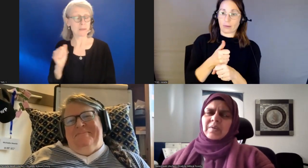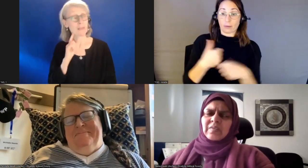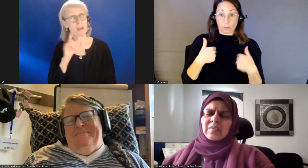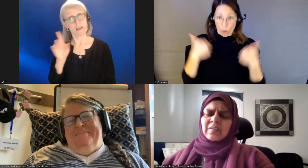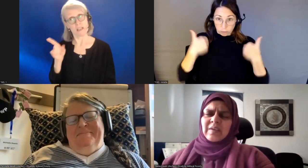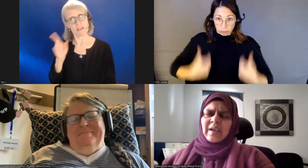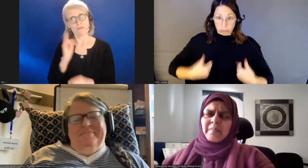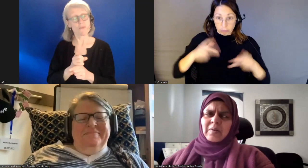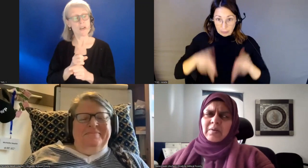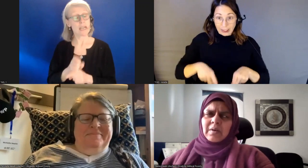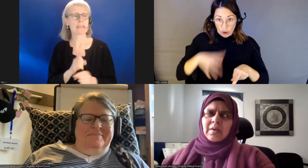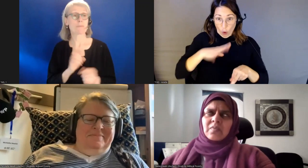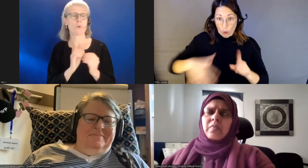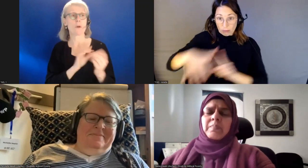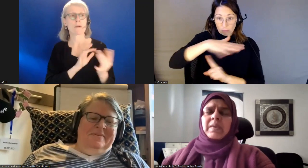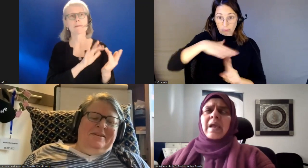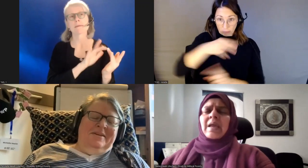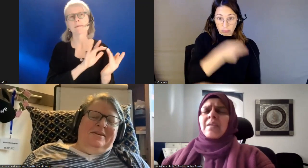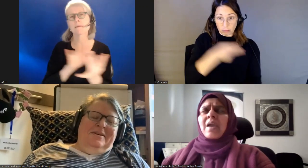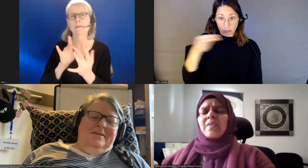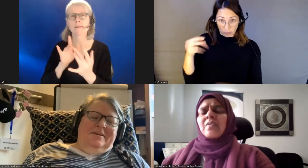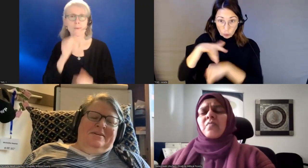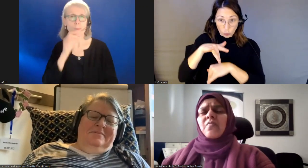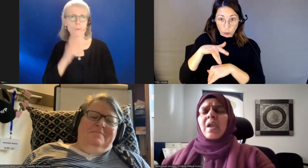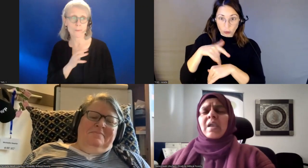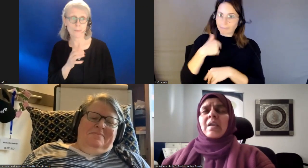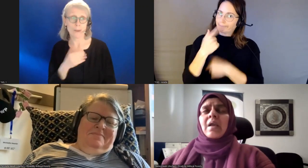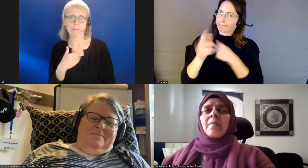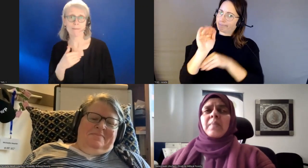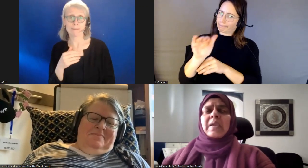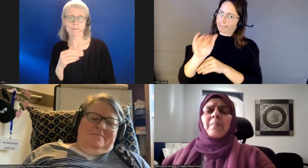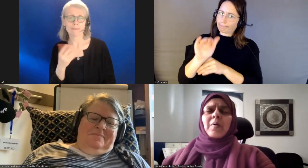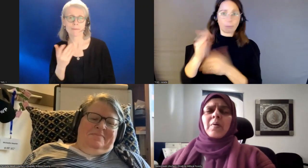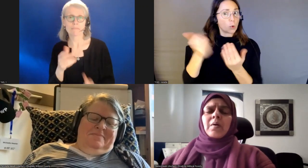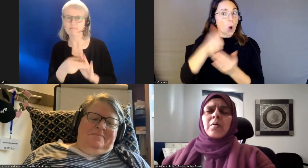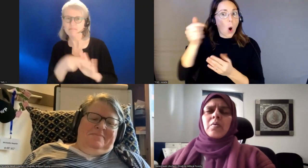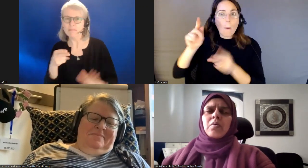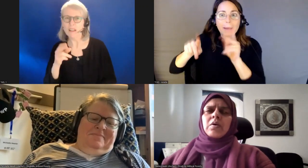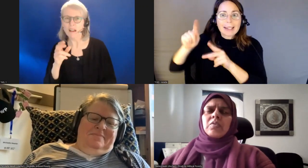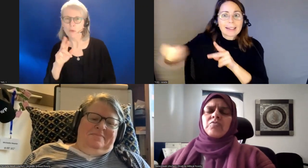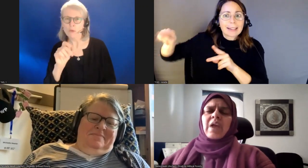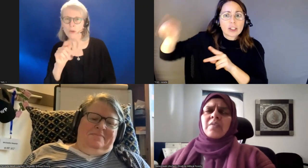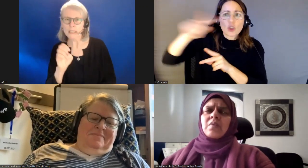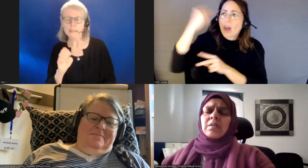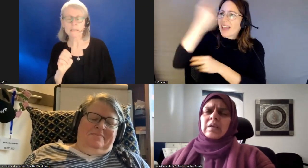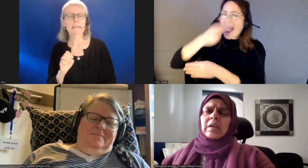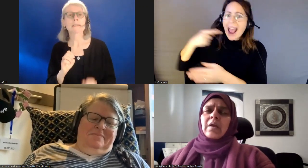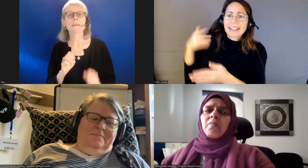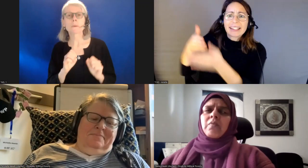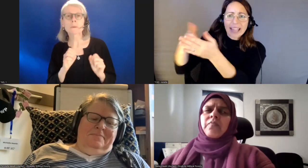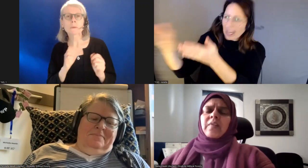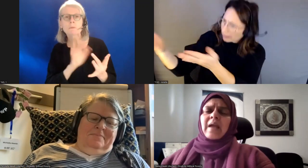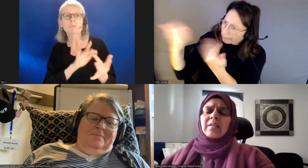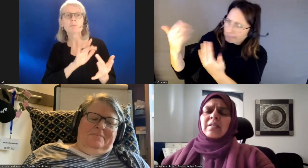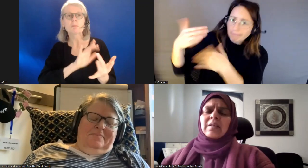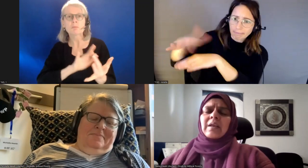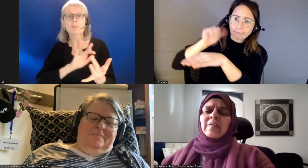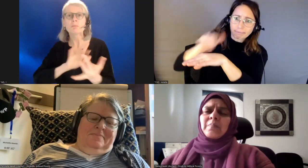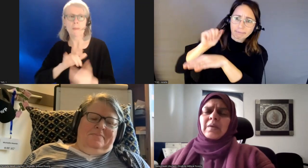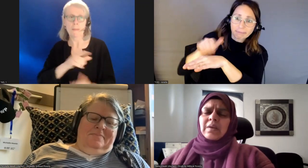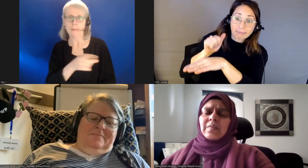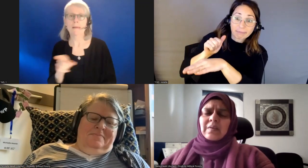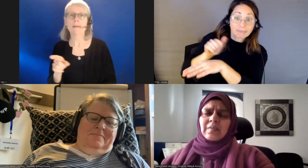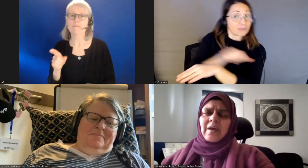with disabilities to the table. So we began identifying people who could genuinely reflect